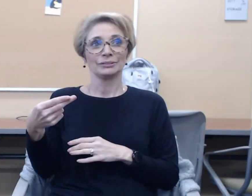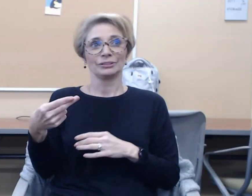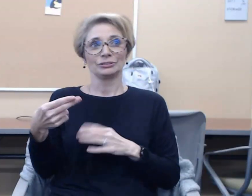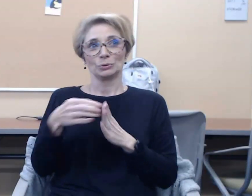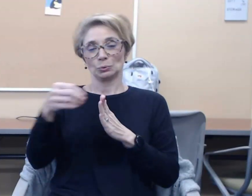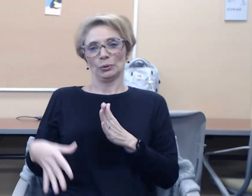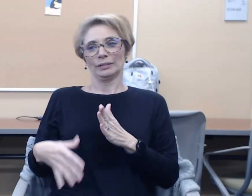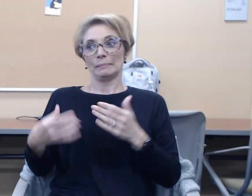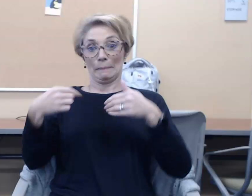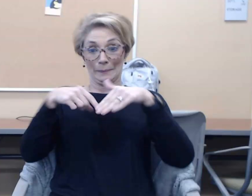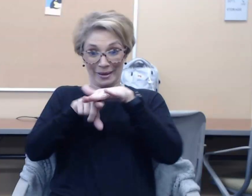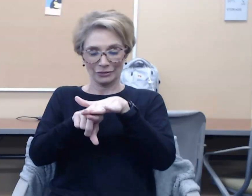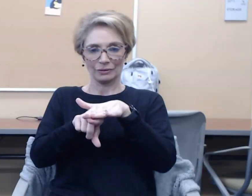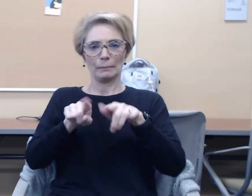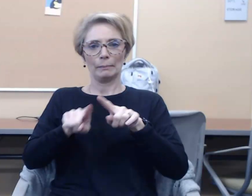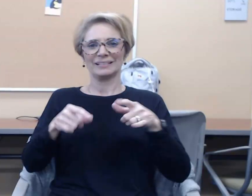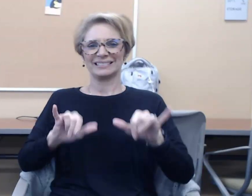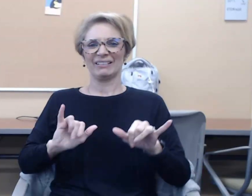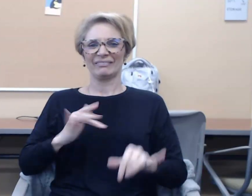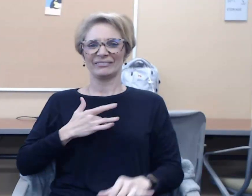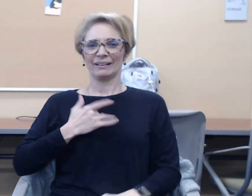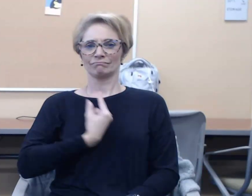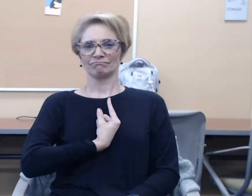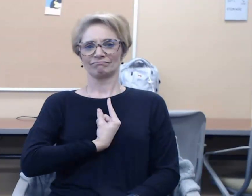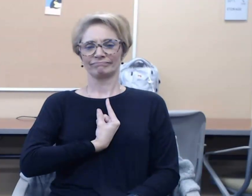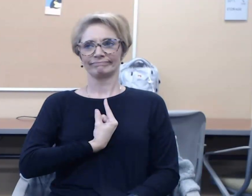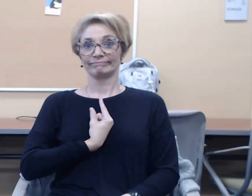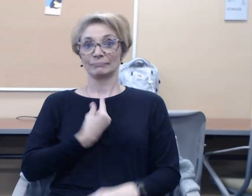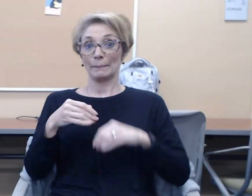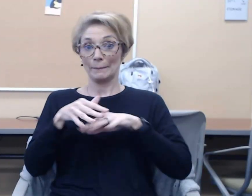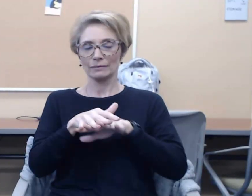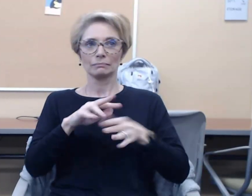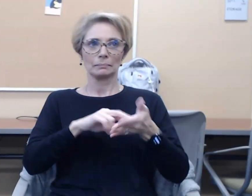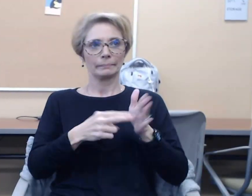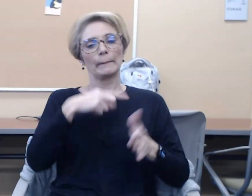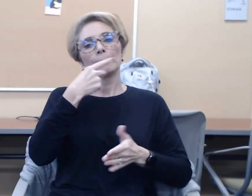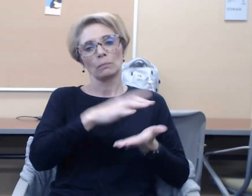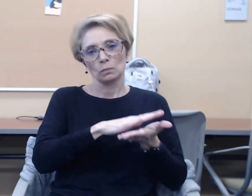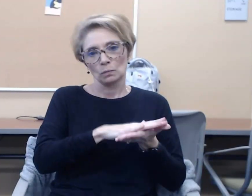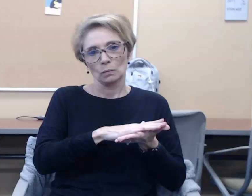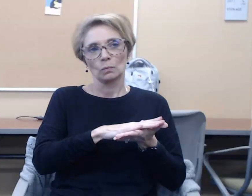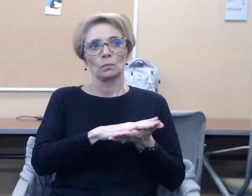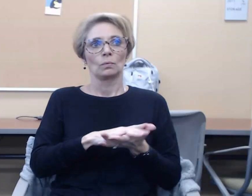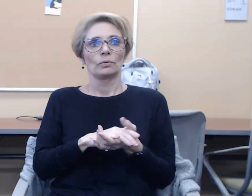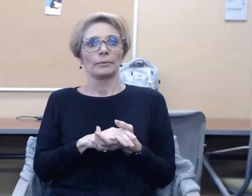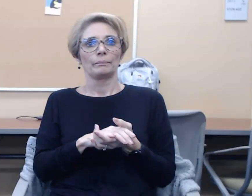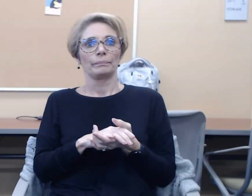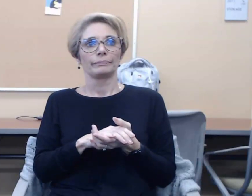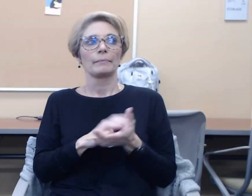So mainstream settings are typically what we call public schools. There's mostly going to be hearing peers